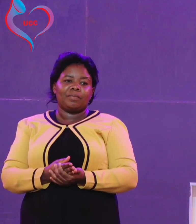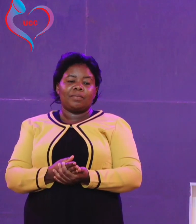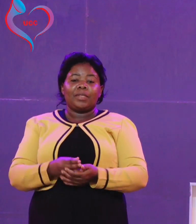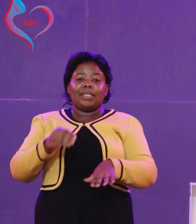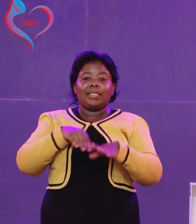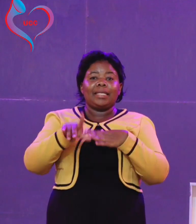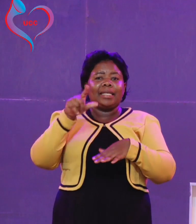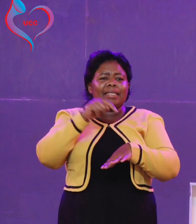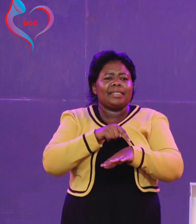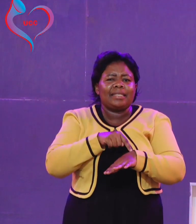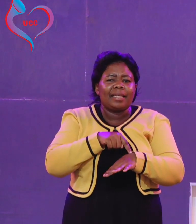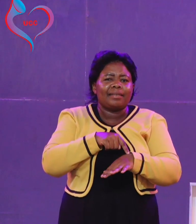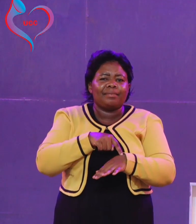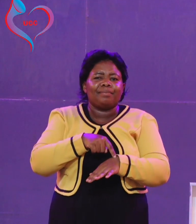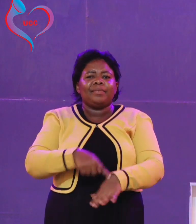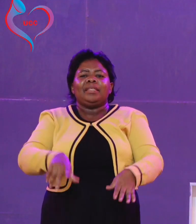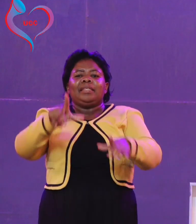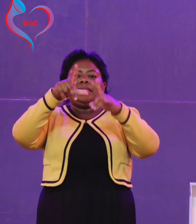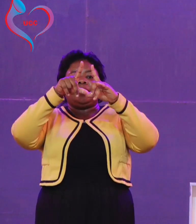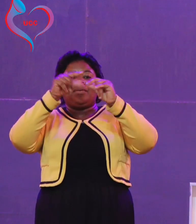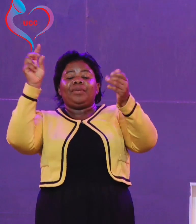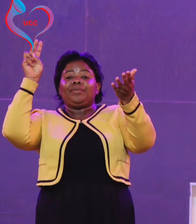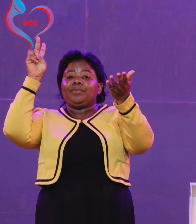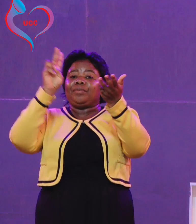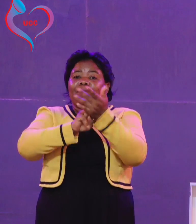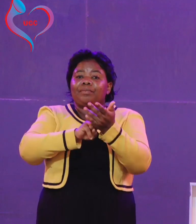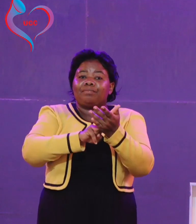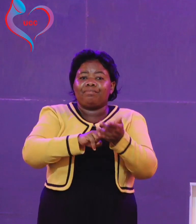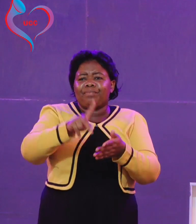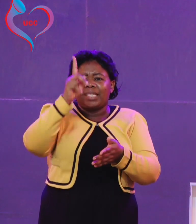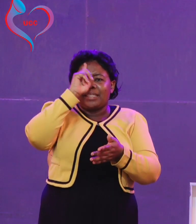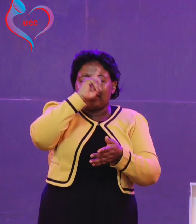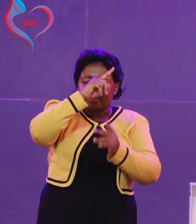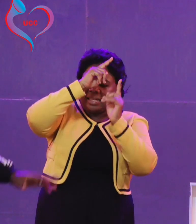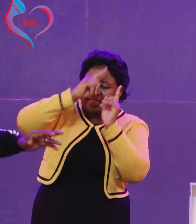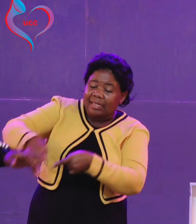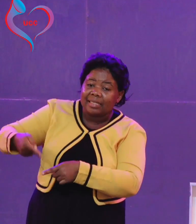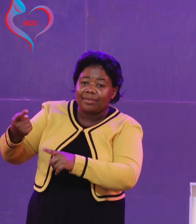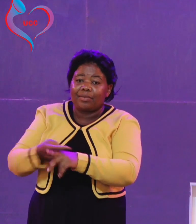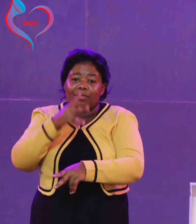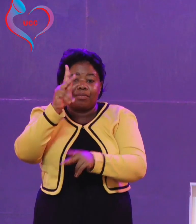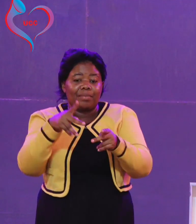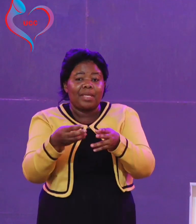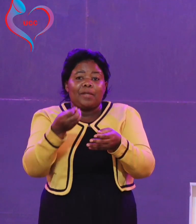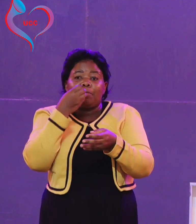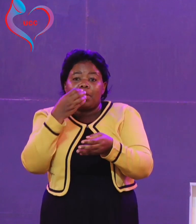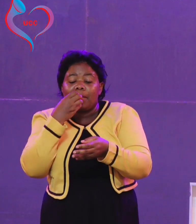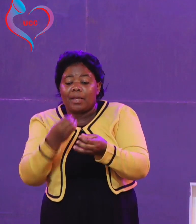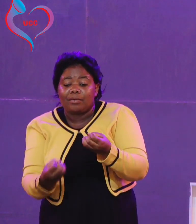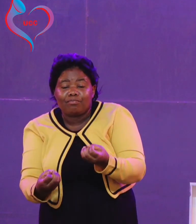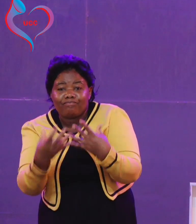Verse 33. Musaweyo ekigambo ne kituukirira. Nebukadneza n'agobebwa okuva mu bantu. N'ali omuddo